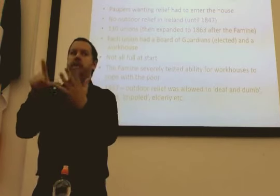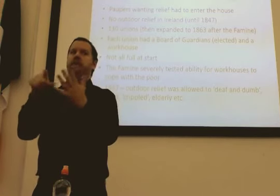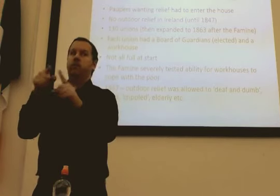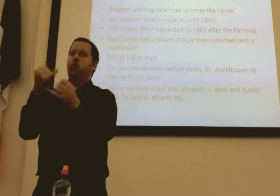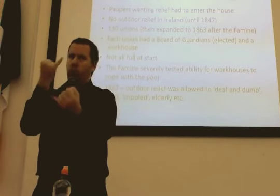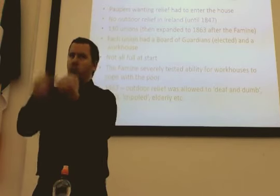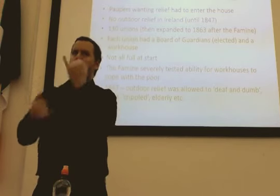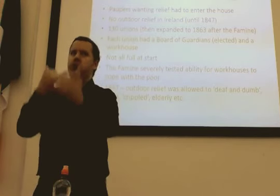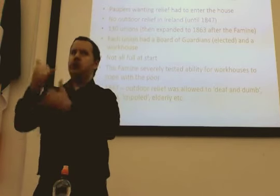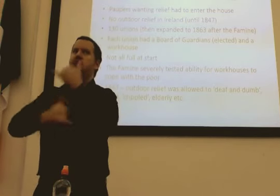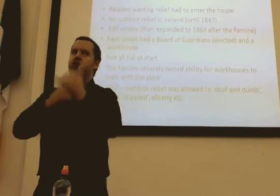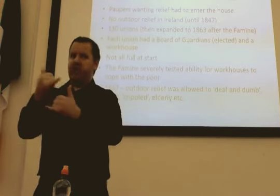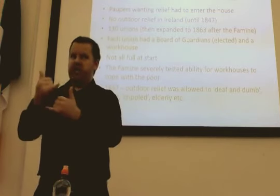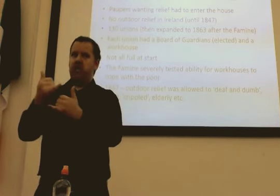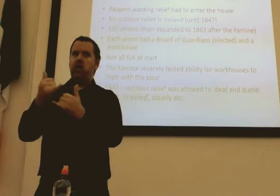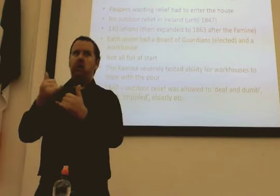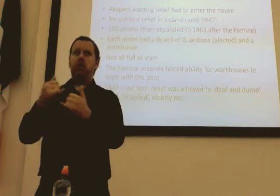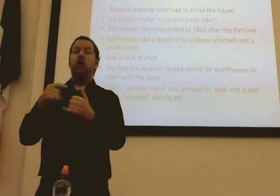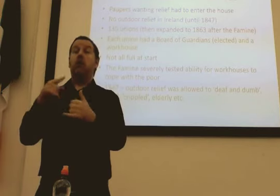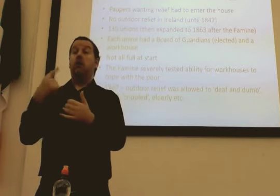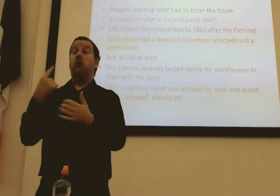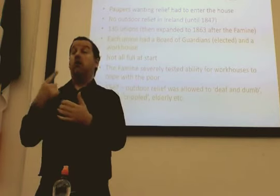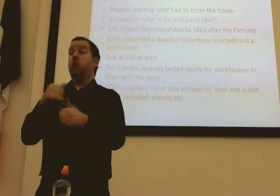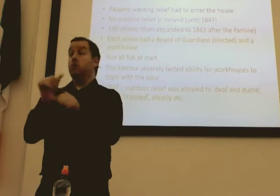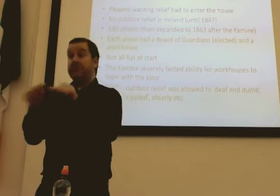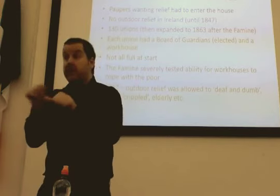Then from 1846 and 1847, it became worse.